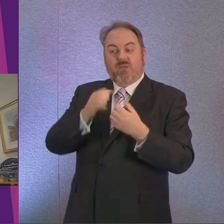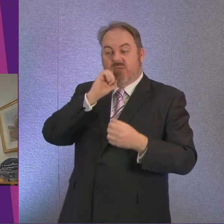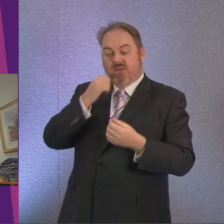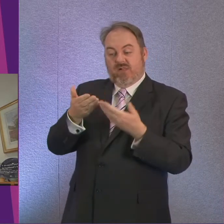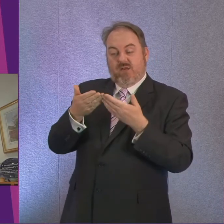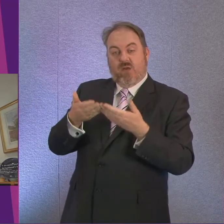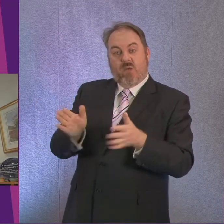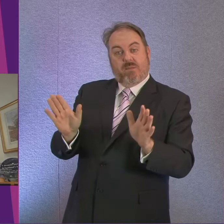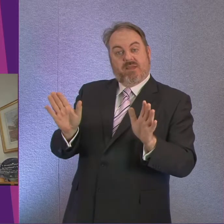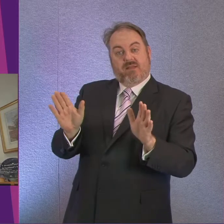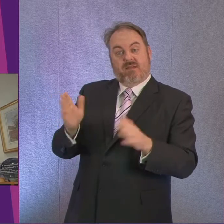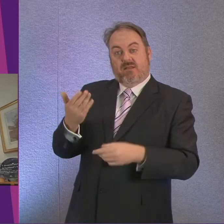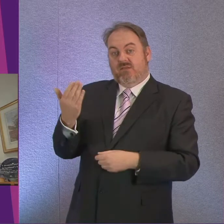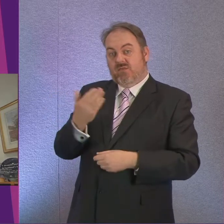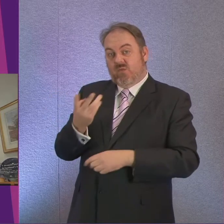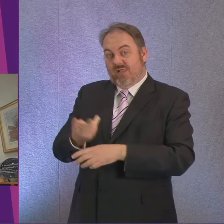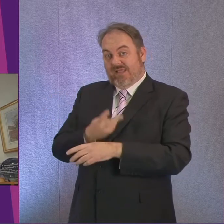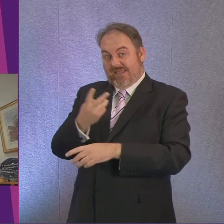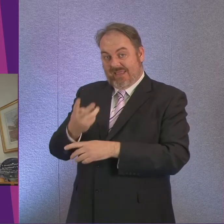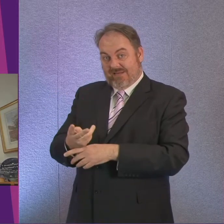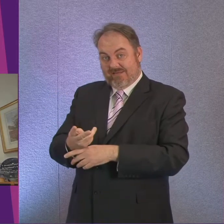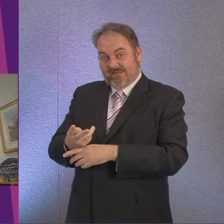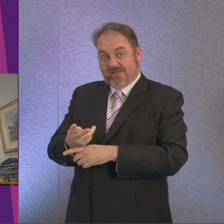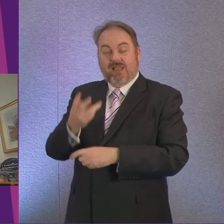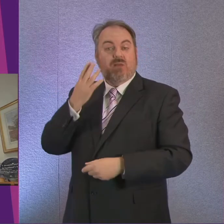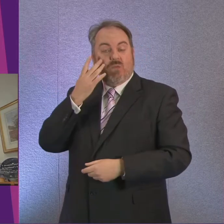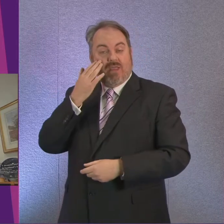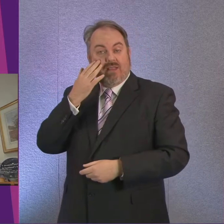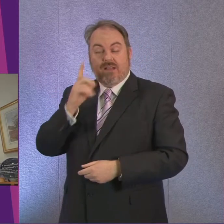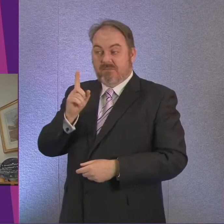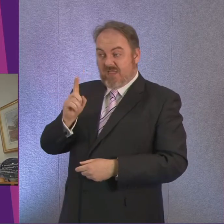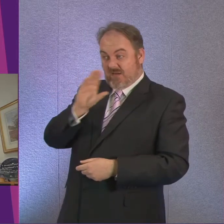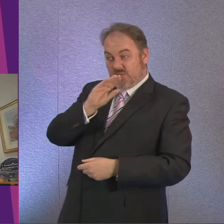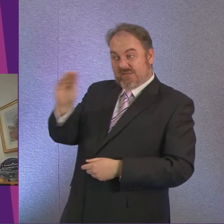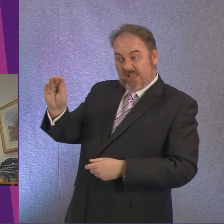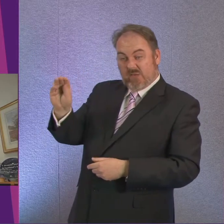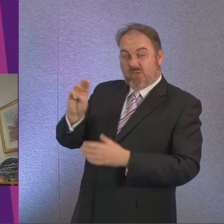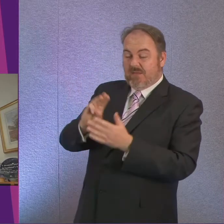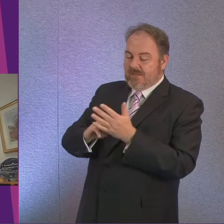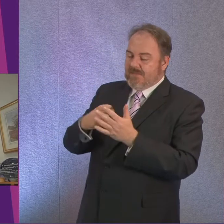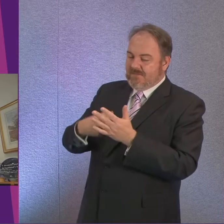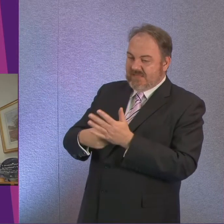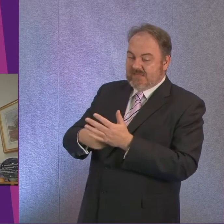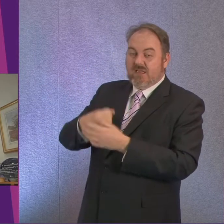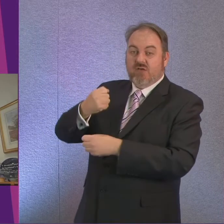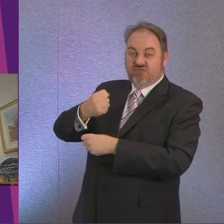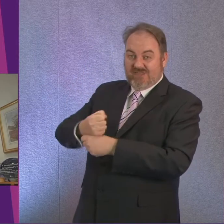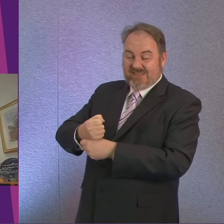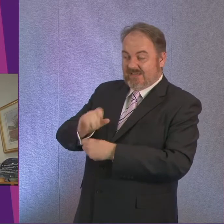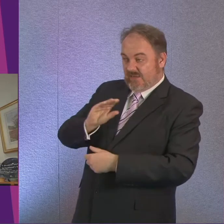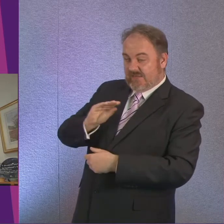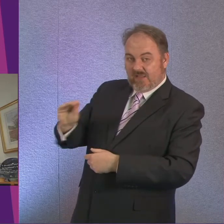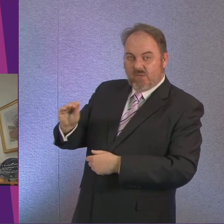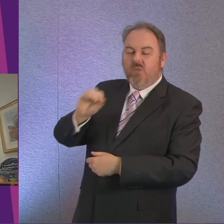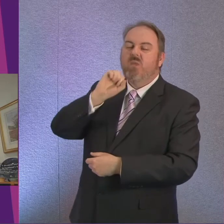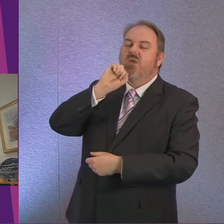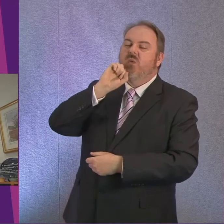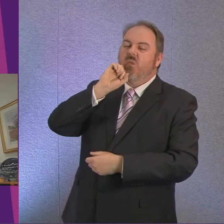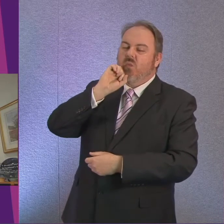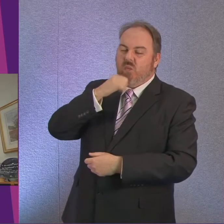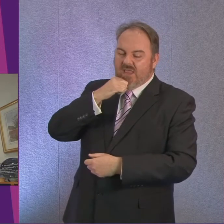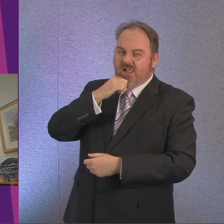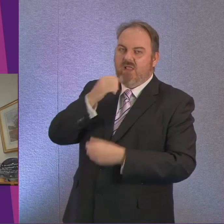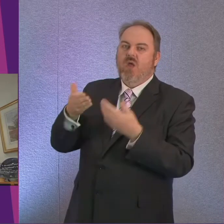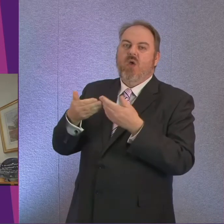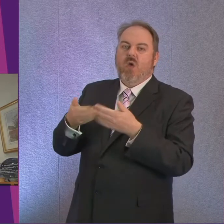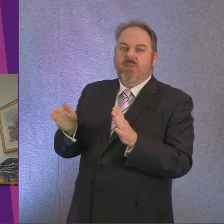open schools. But the assurance that I give to Mr Green is that I would want to make sure that we open schools as early